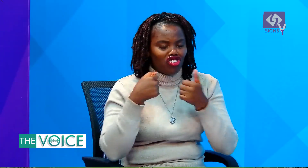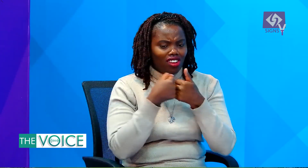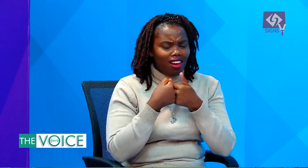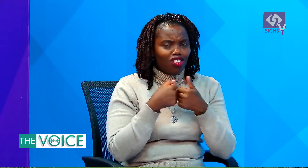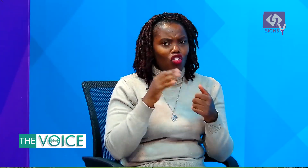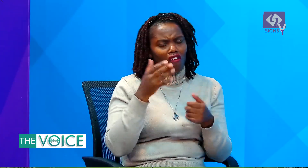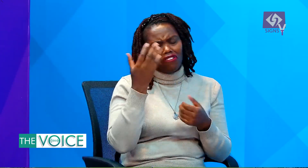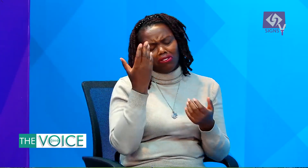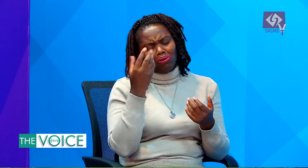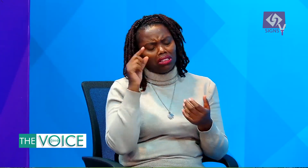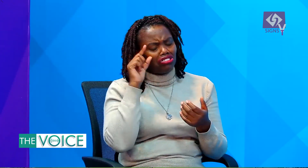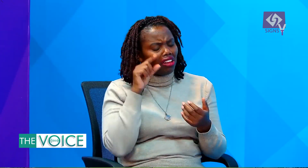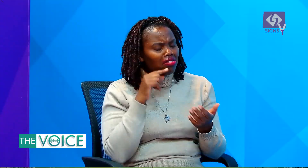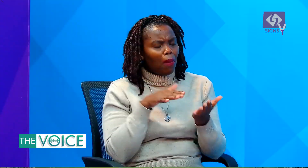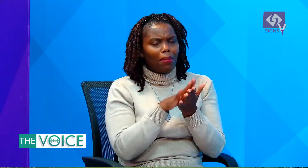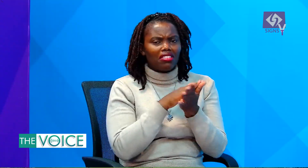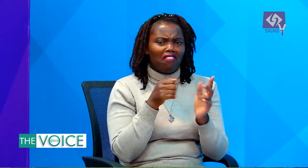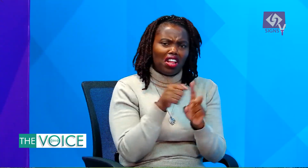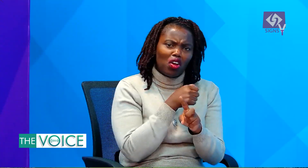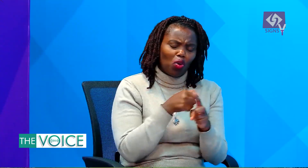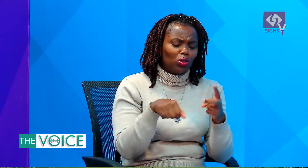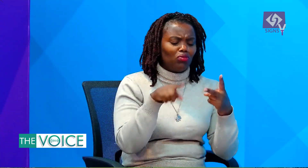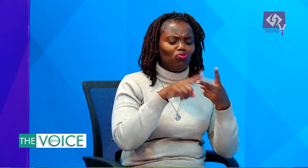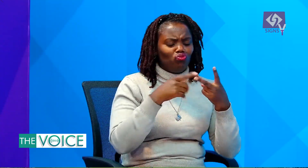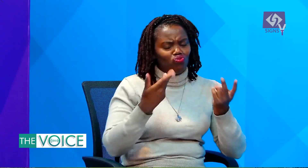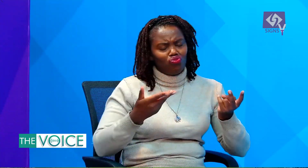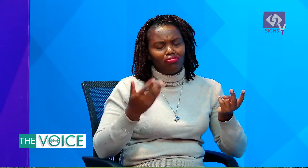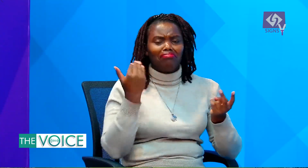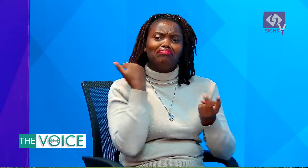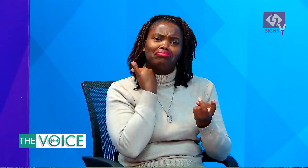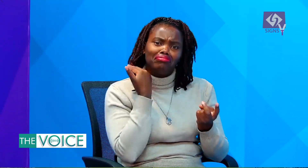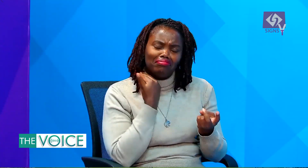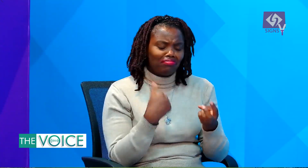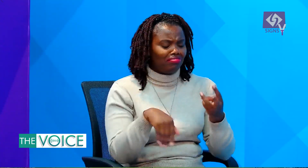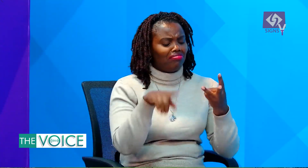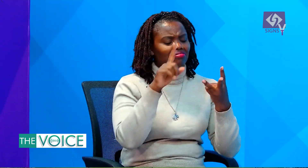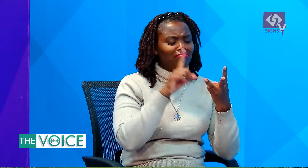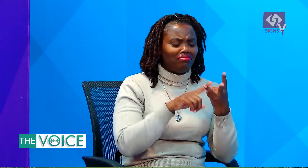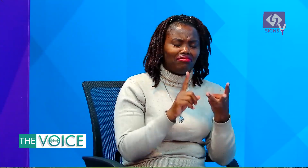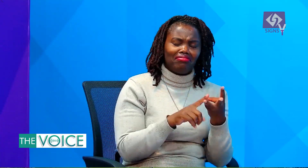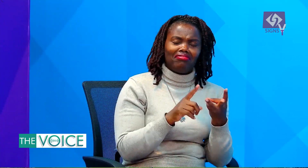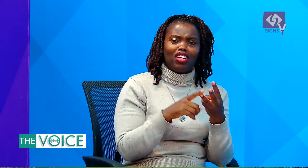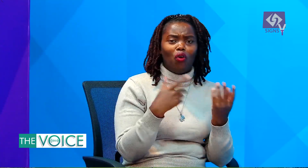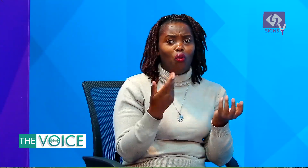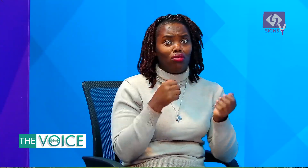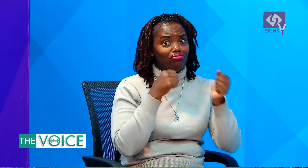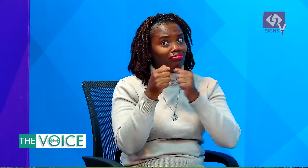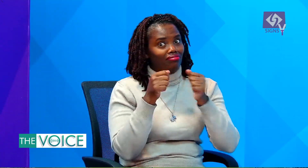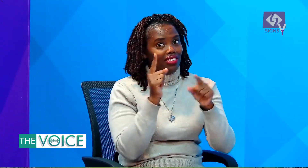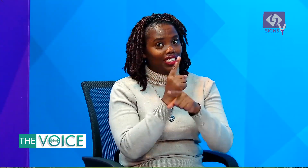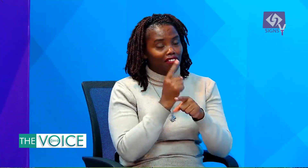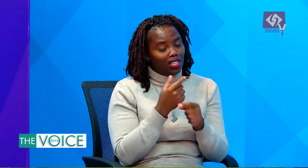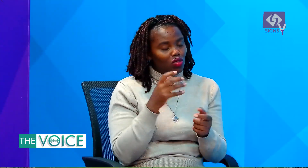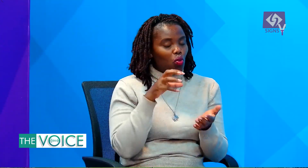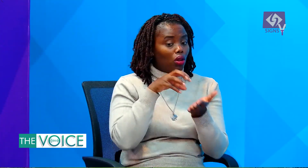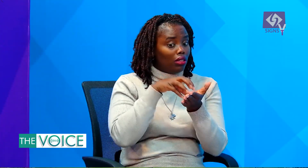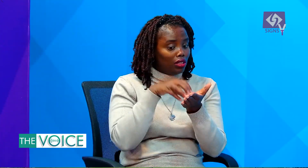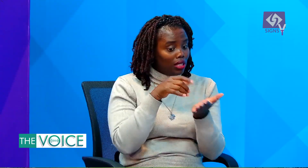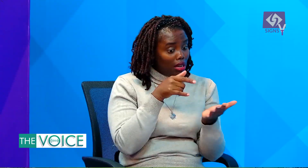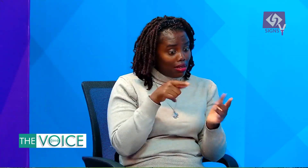And in case you face any challenges, any gender-based violence, issues to do with menstrual hygiene or